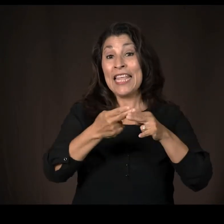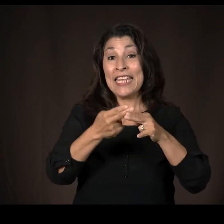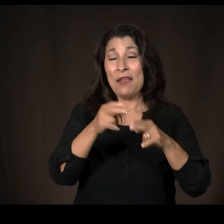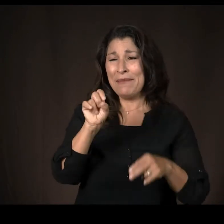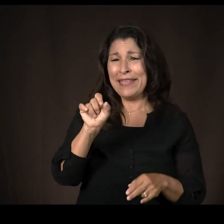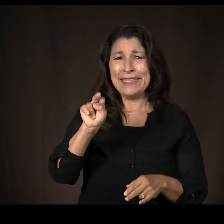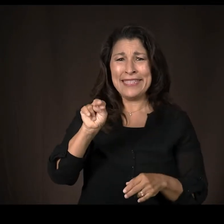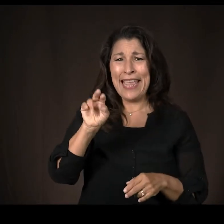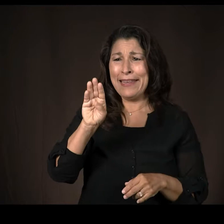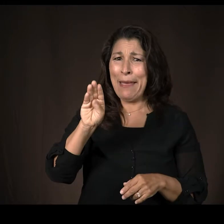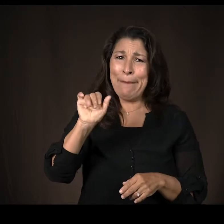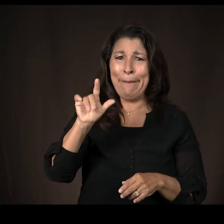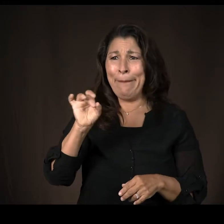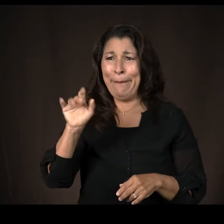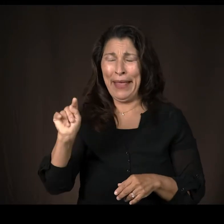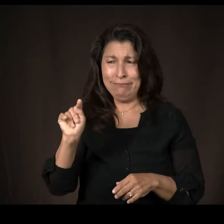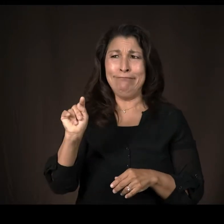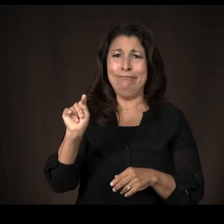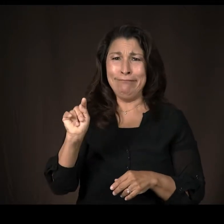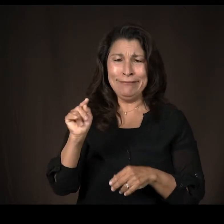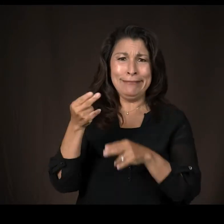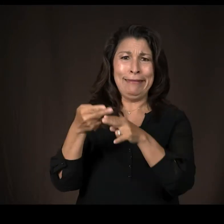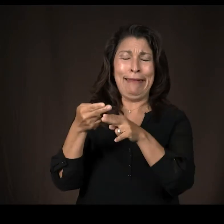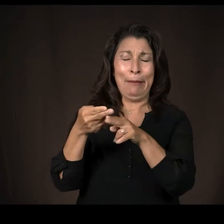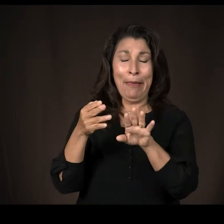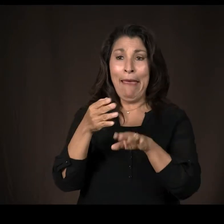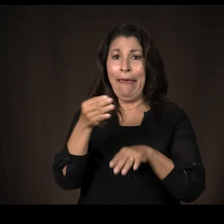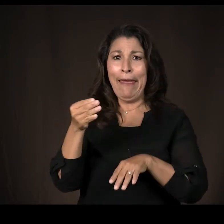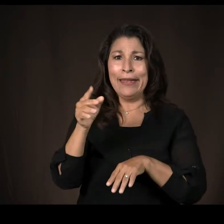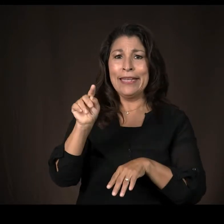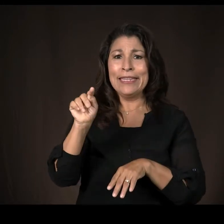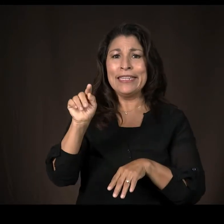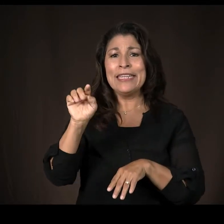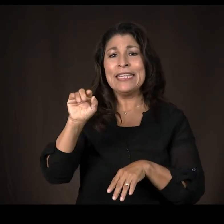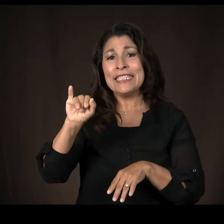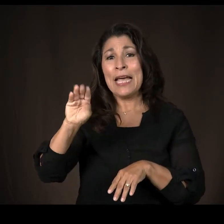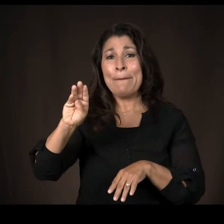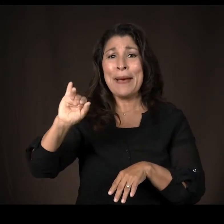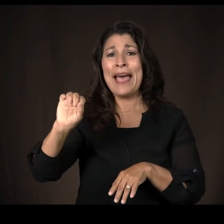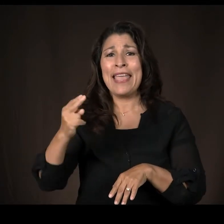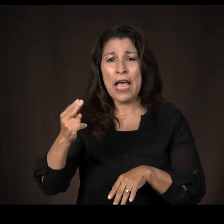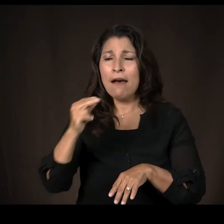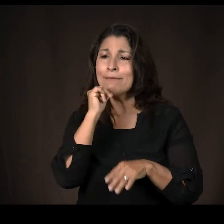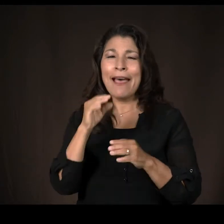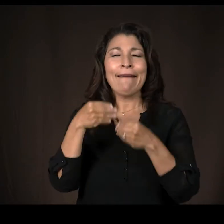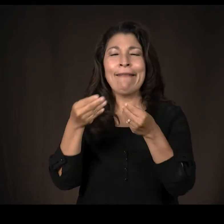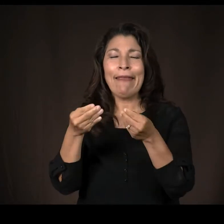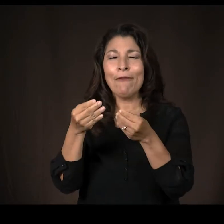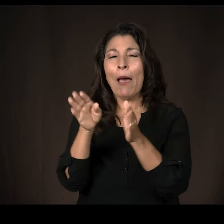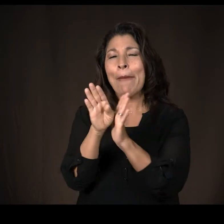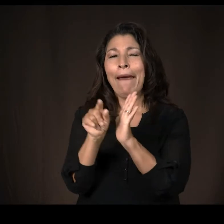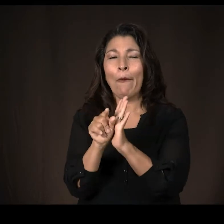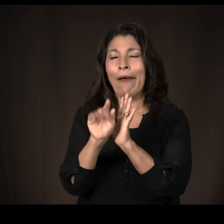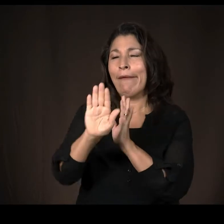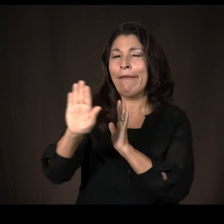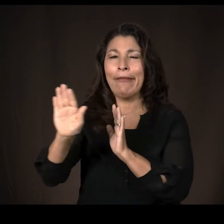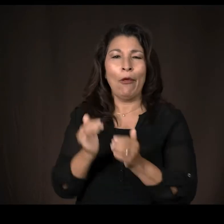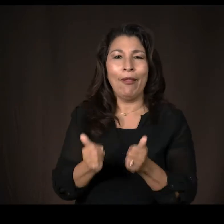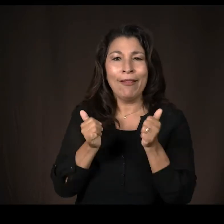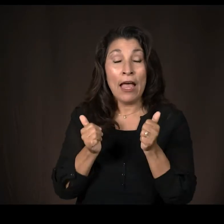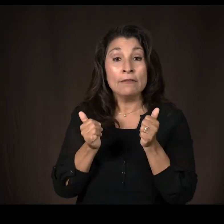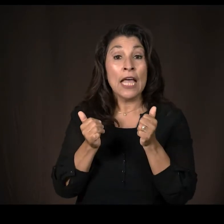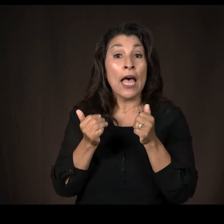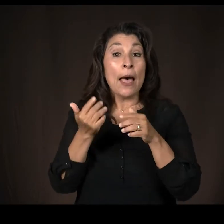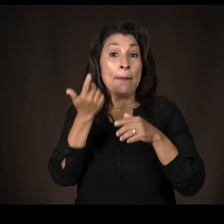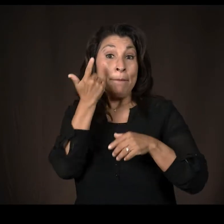are Sanballat, what a name, and Tobiah. Sanballat and Tobiah. Now, I'm not going to give you the background of these guys today